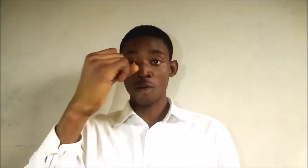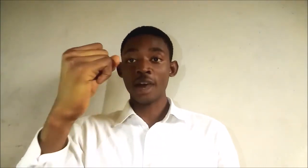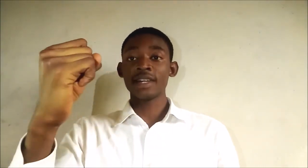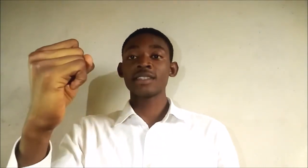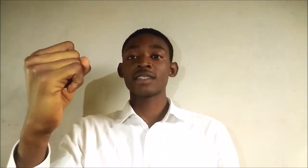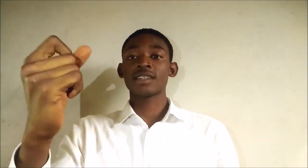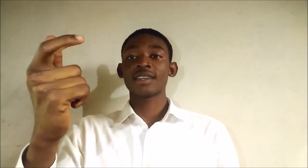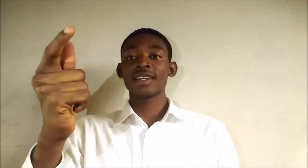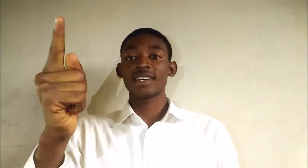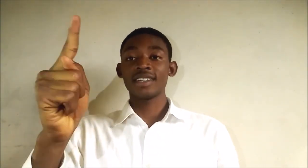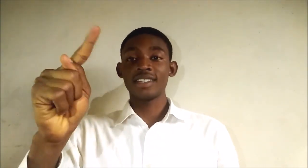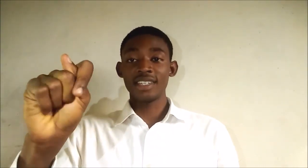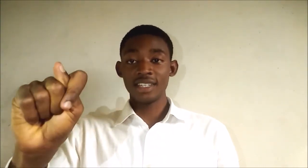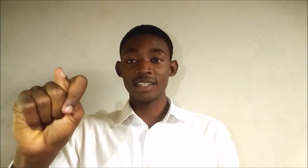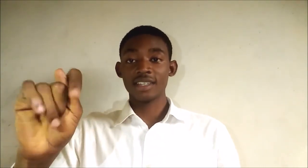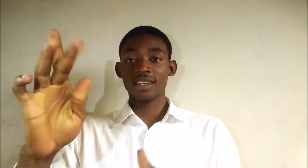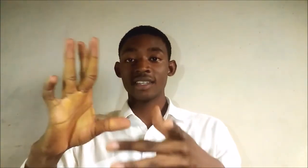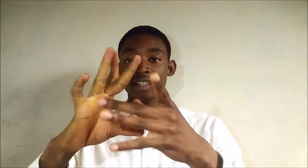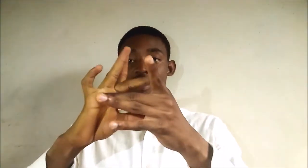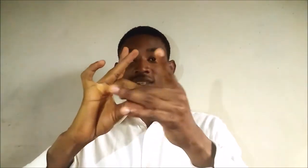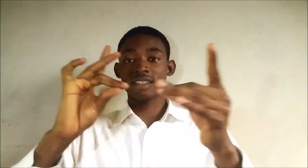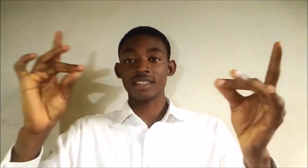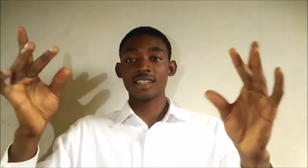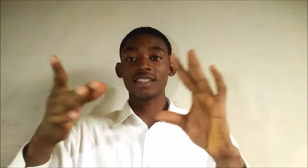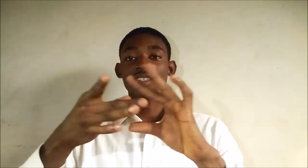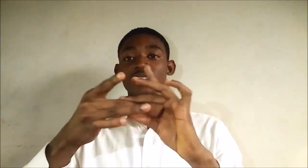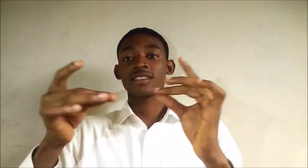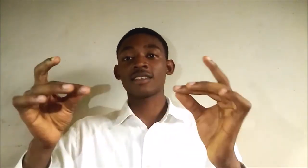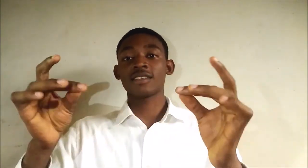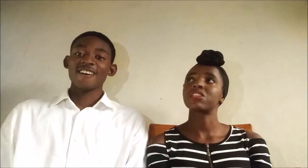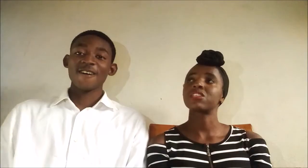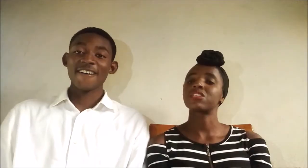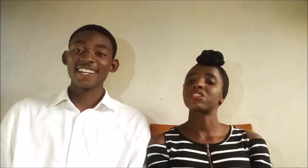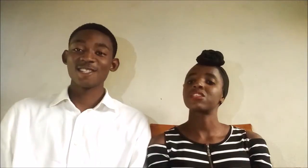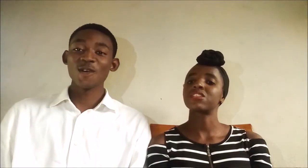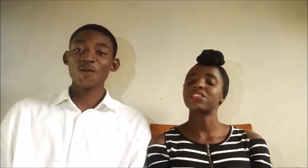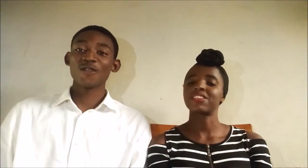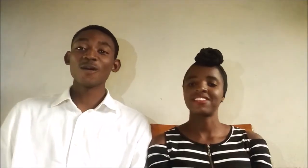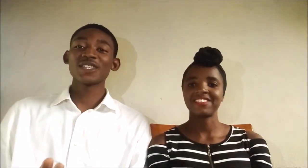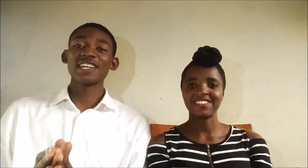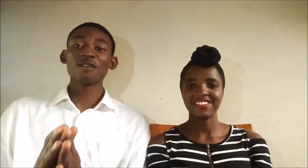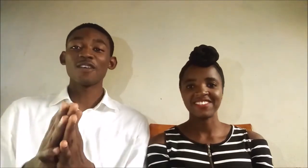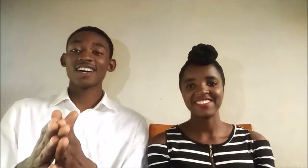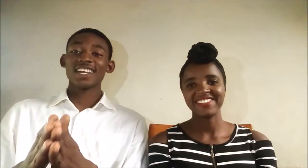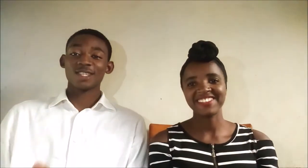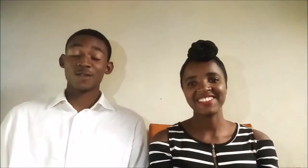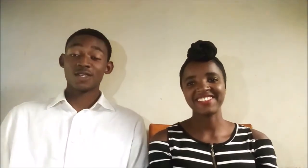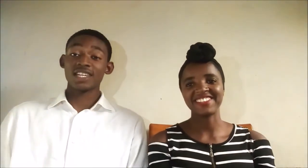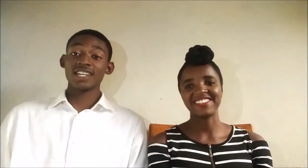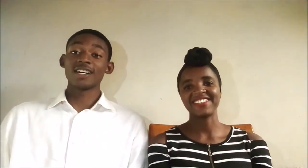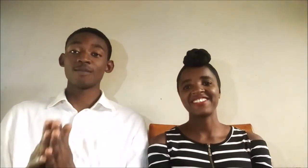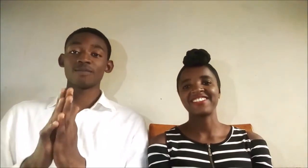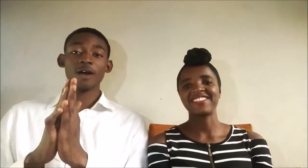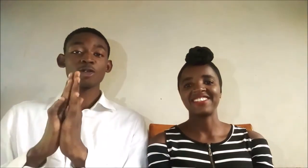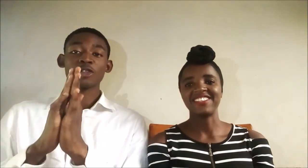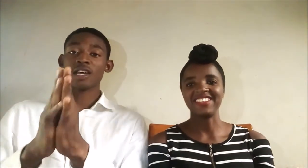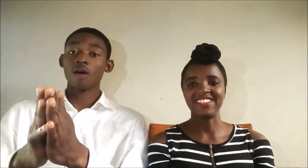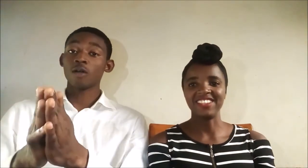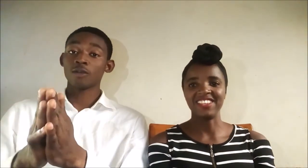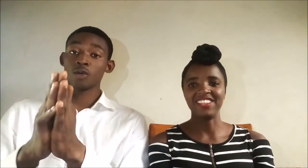memorize the sentence. All right, so we've come to the end of our class for today. I want to thank all of those